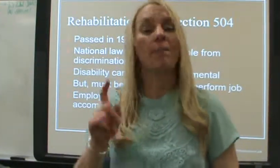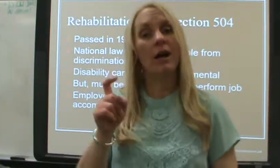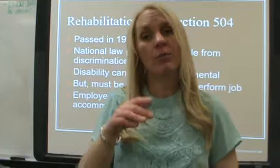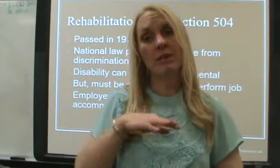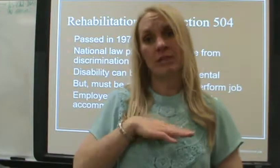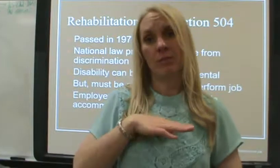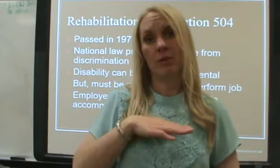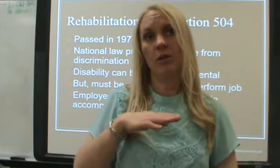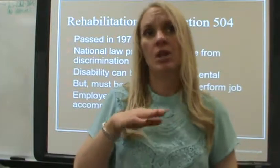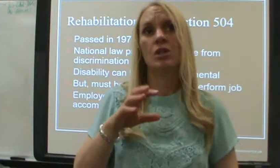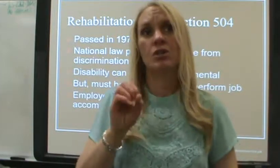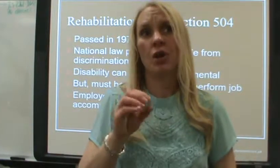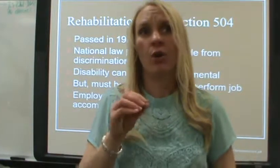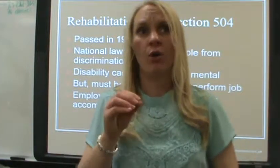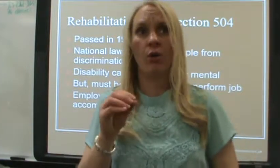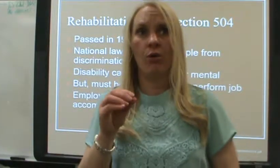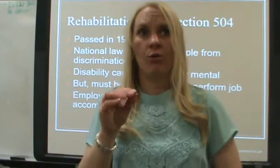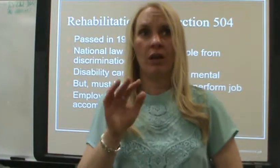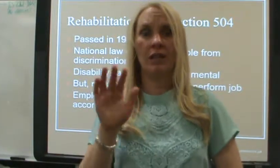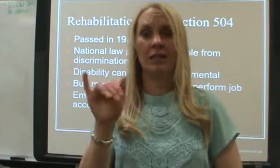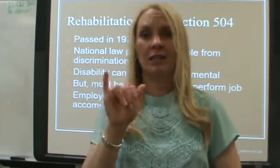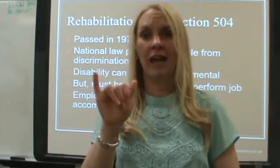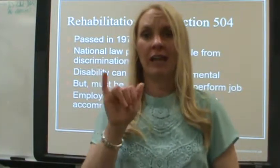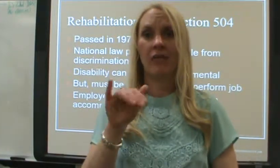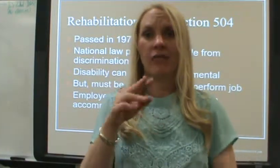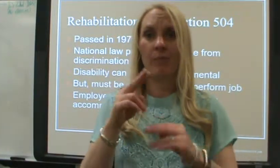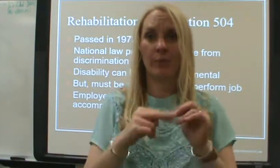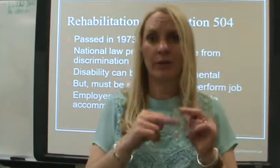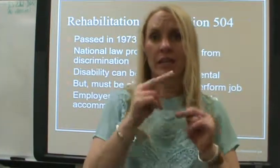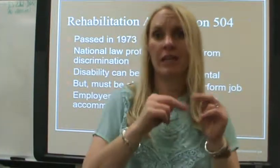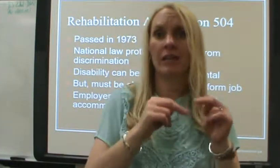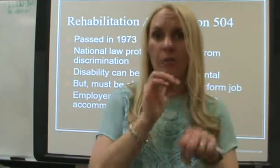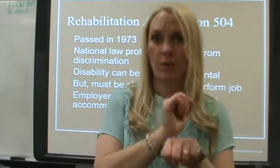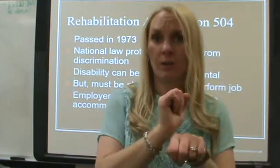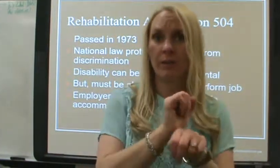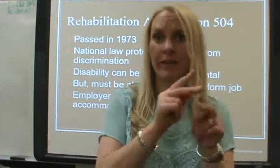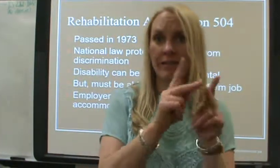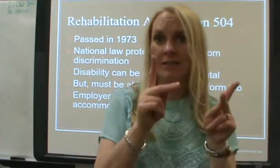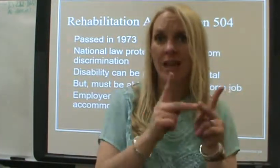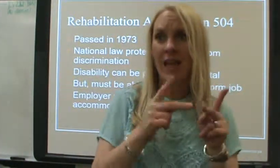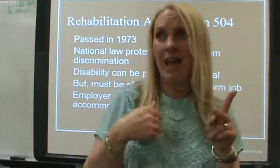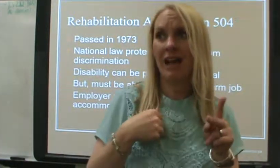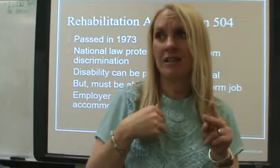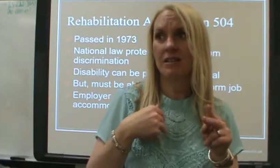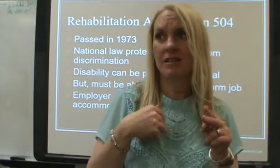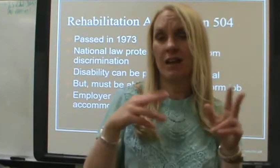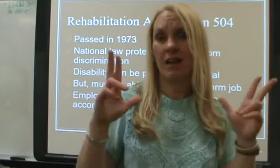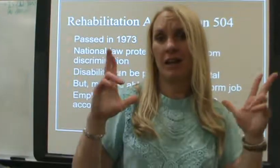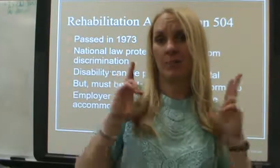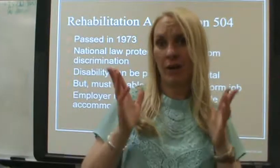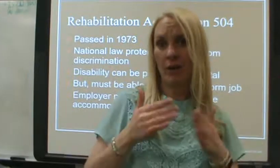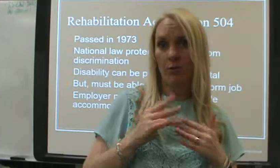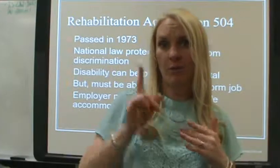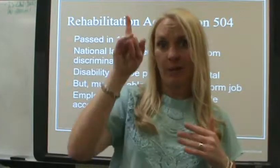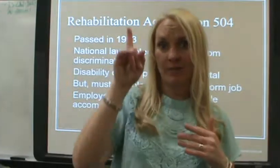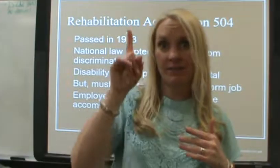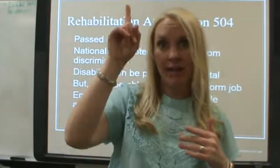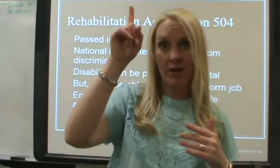But reasonable. So like if a building, a workplace has the break room